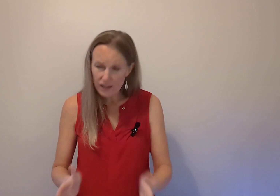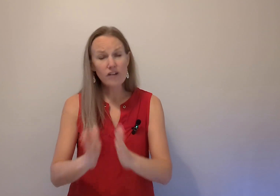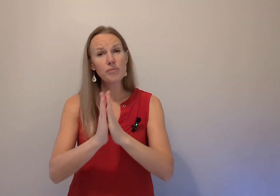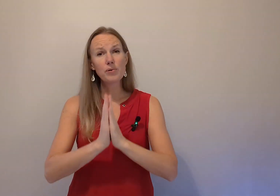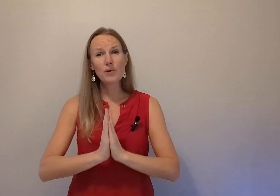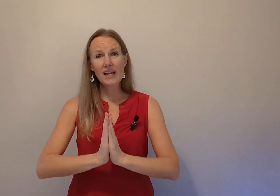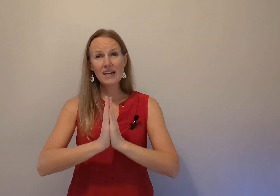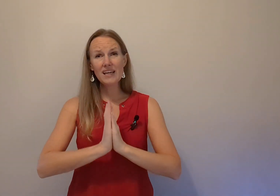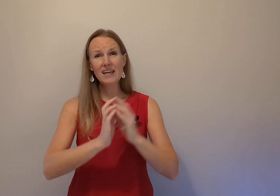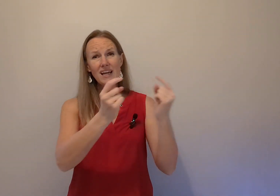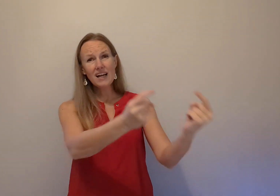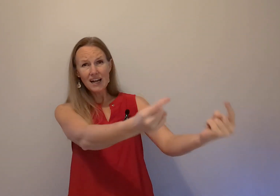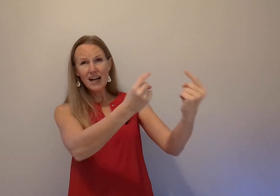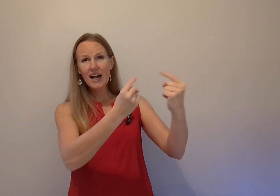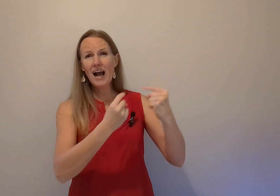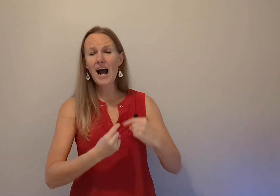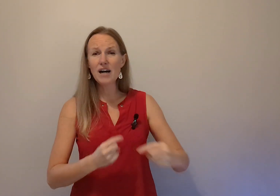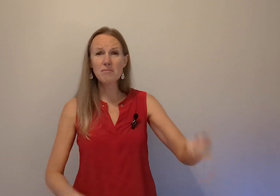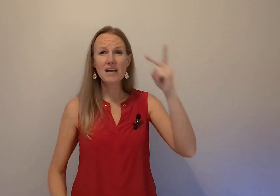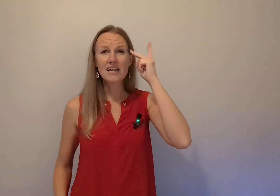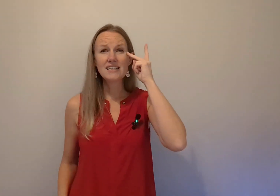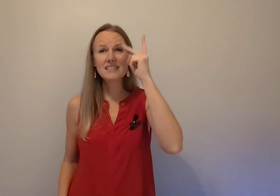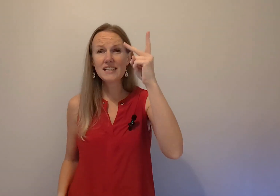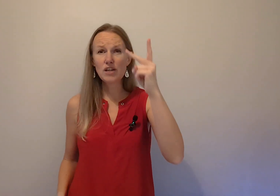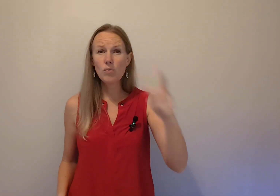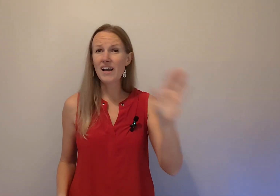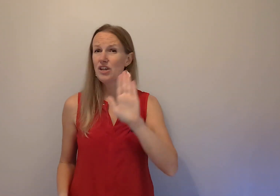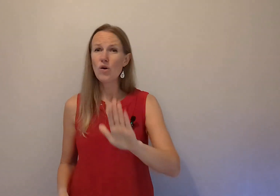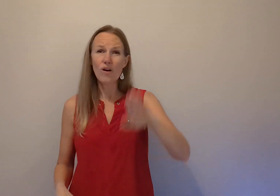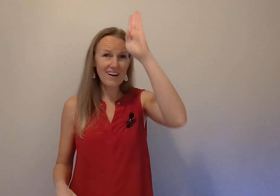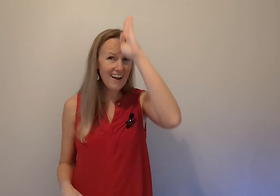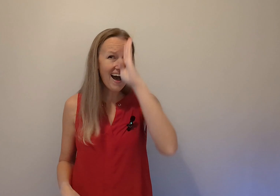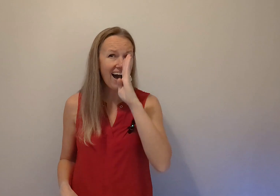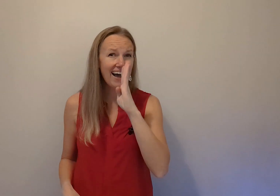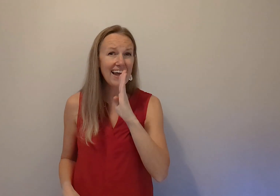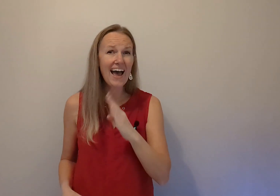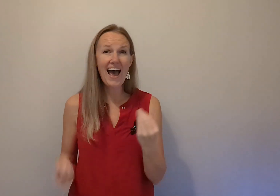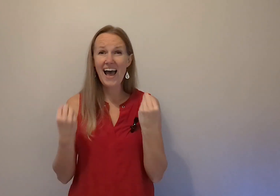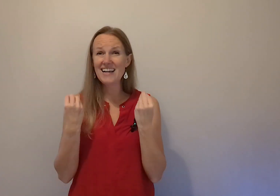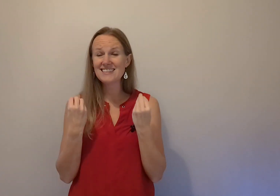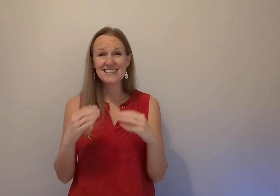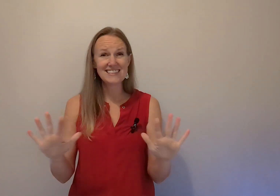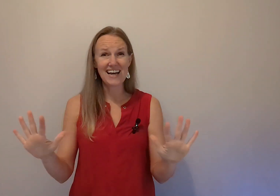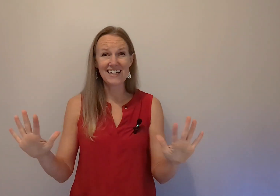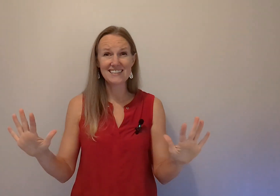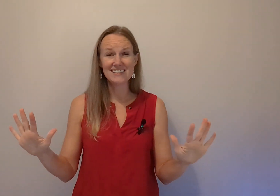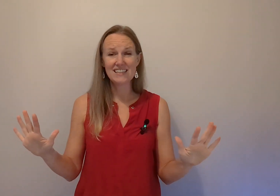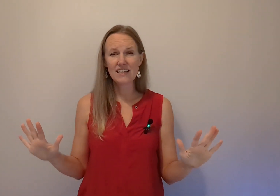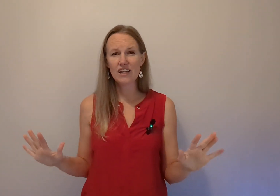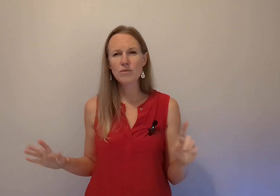of praying. Come, see what your God has done. Okay,